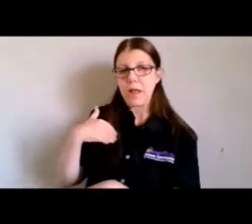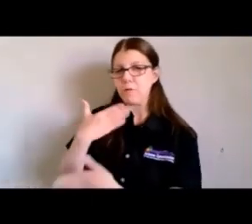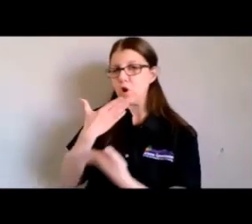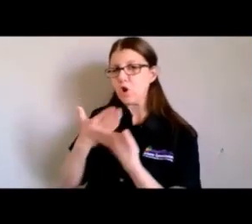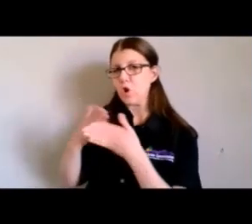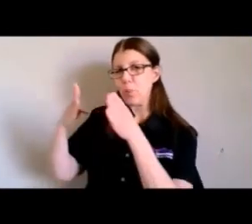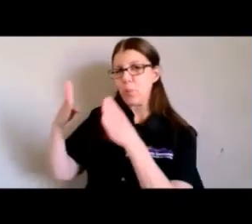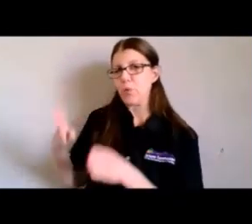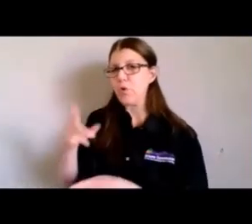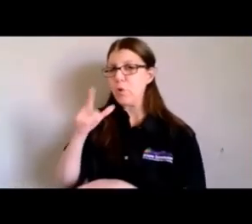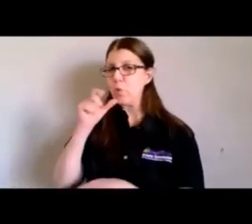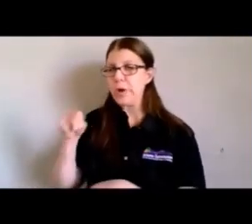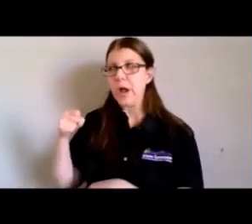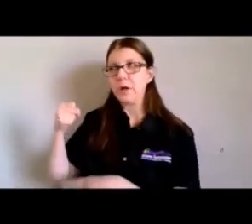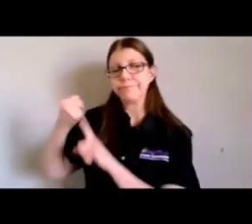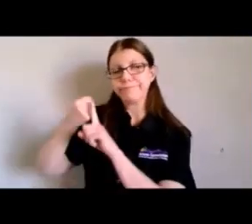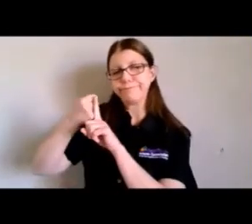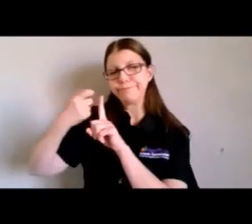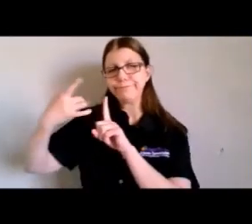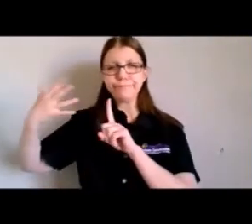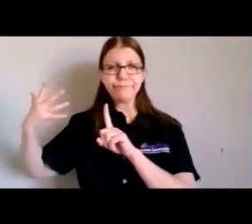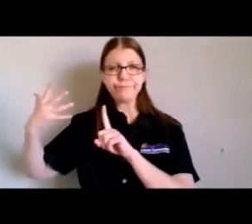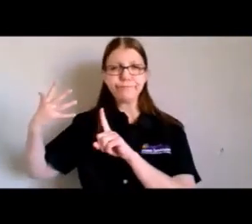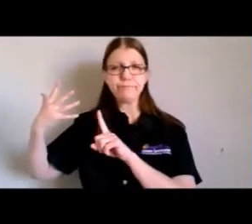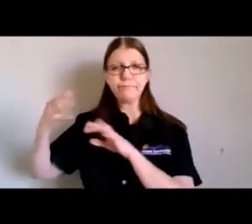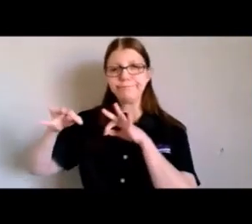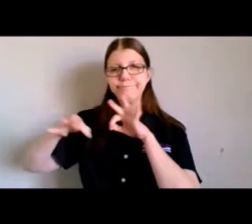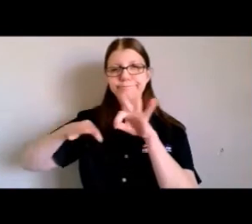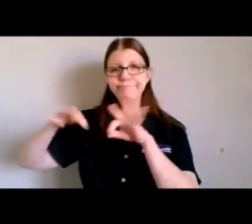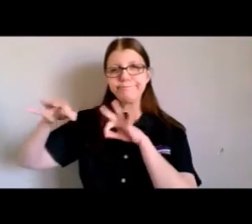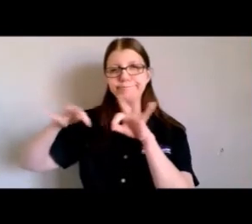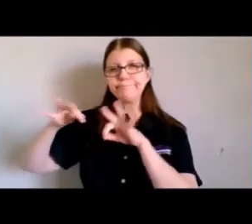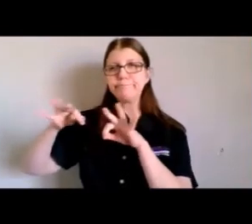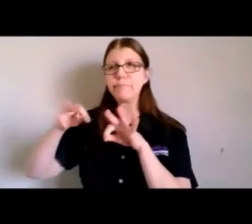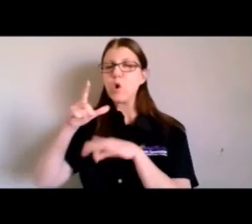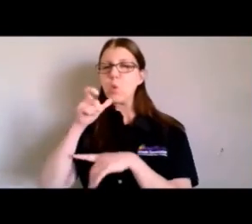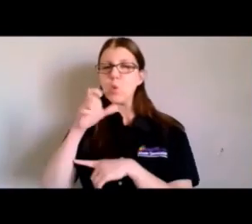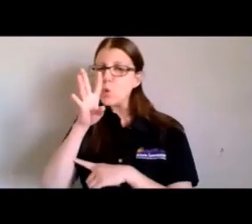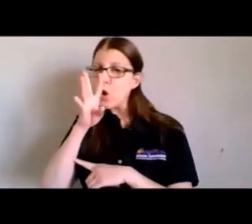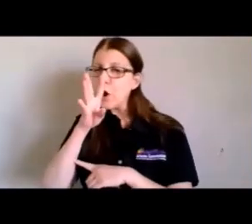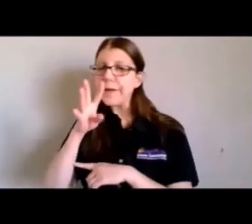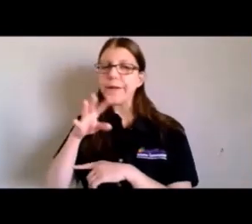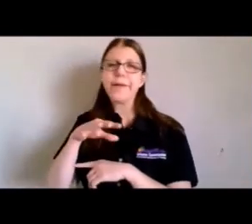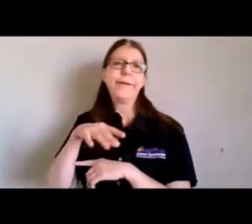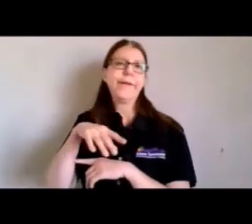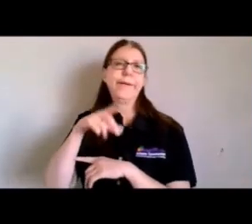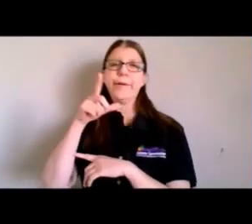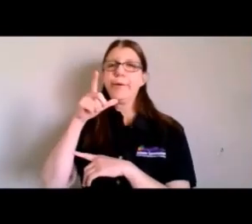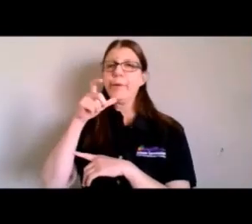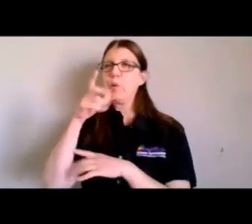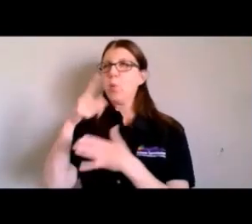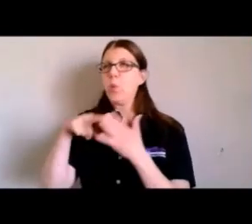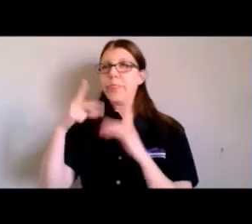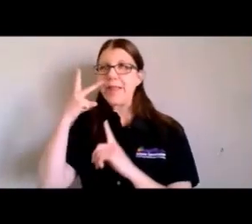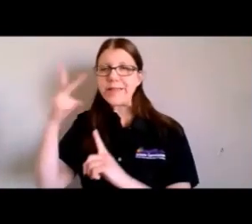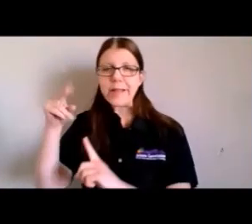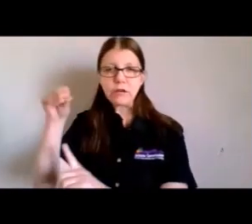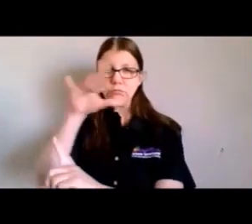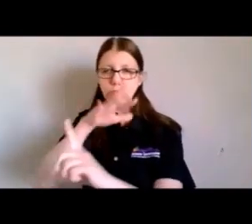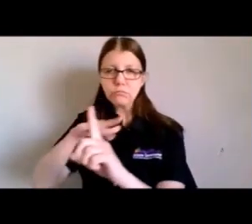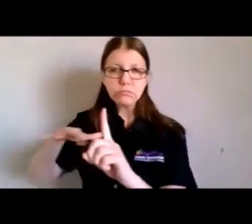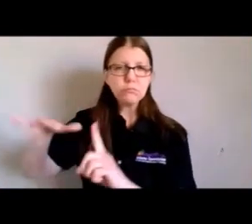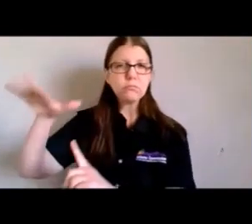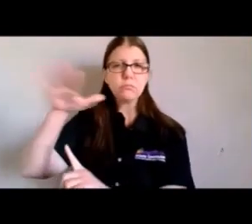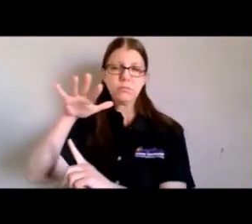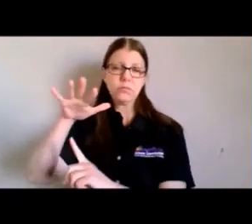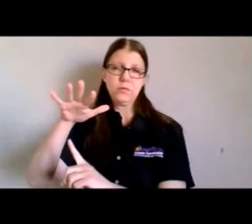On the other end of the spectrum, those with combined vision and hearing loss, if somebody was hard of hearing and had